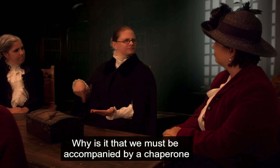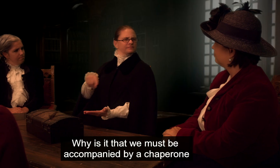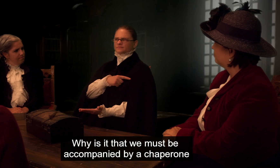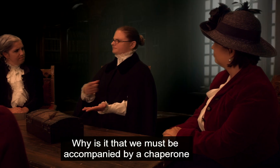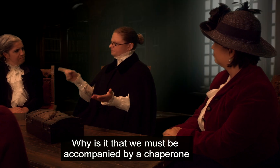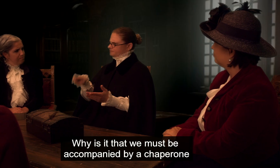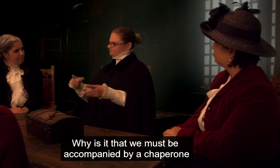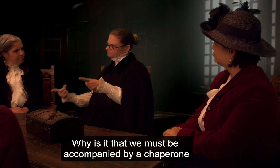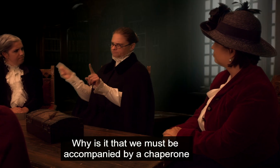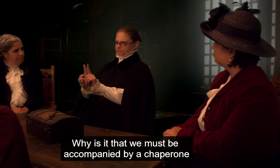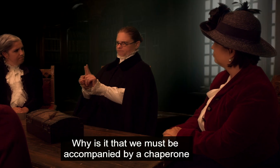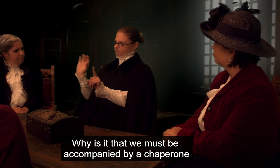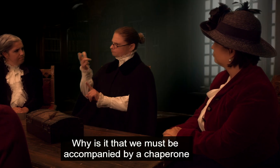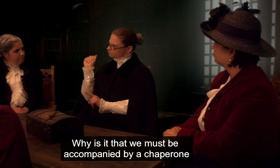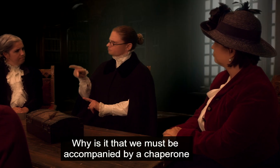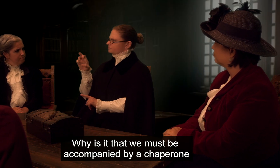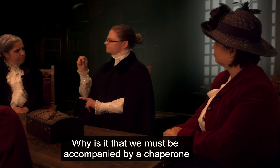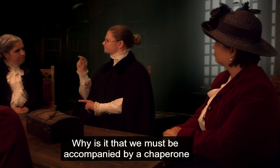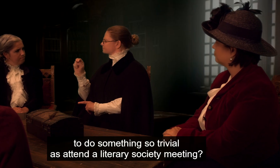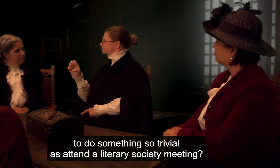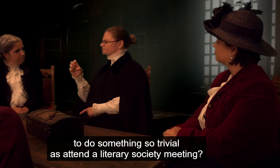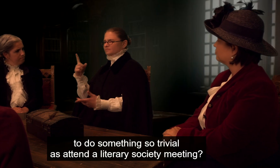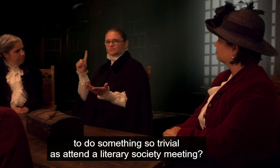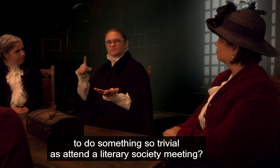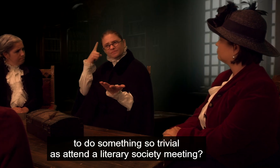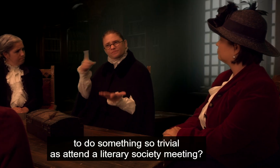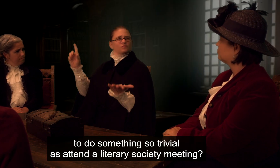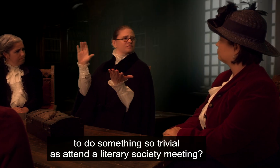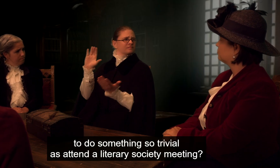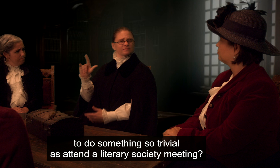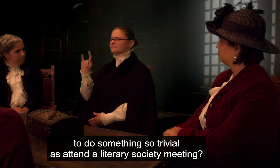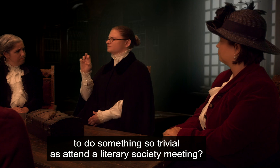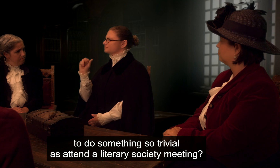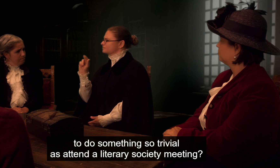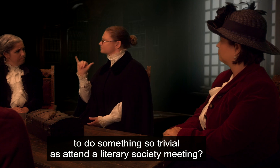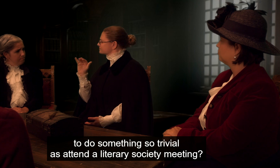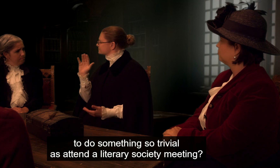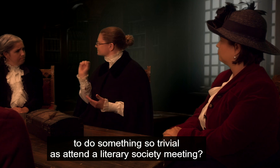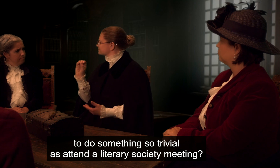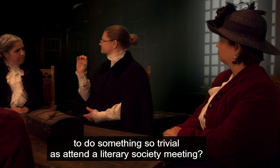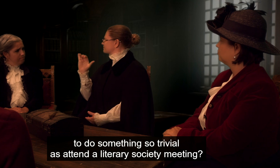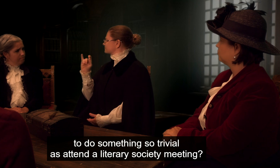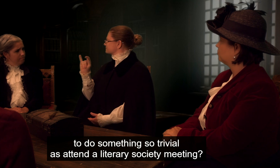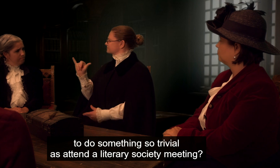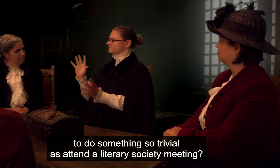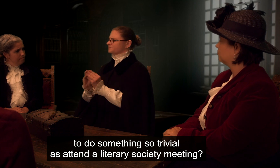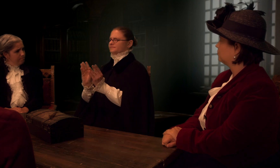Why is it that we must be accompanied by a chaperone to do something so trivial as attend a literary society meeting?